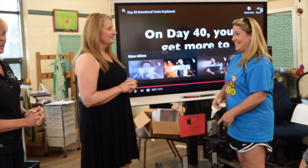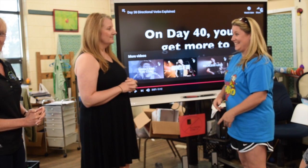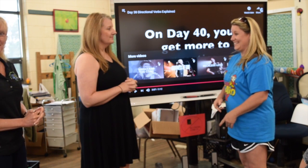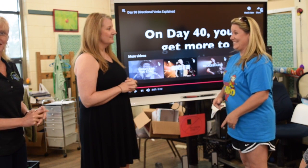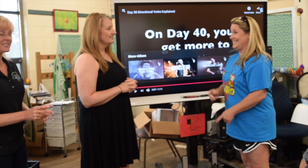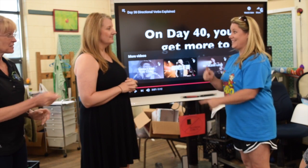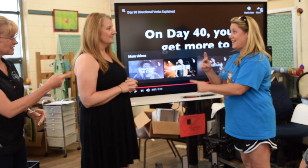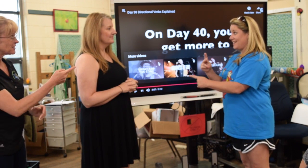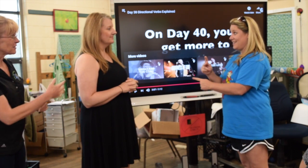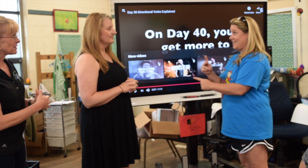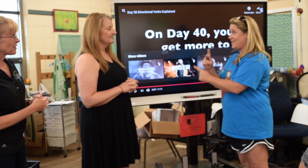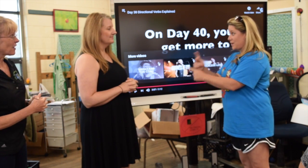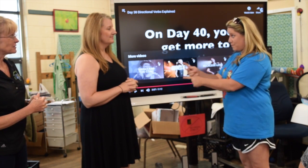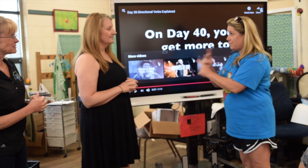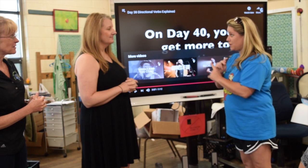Okay.